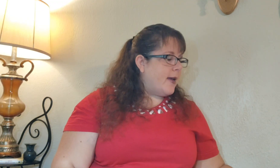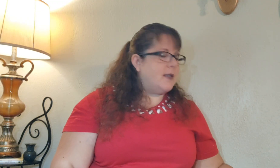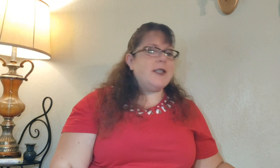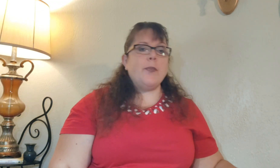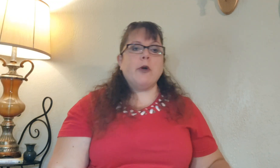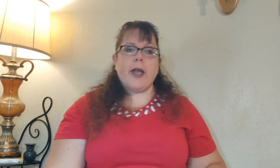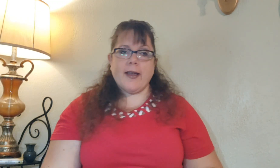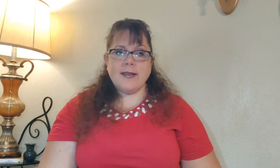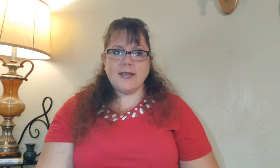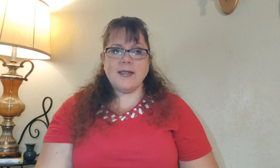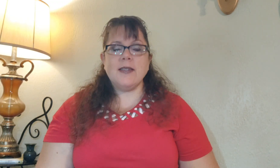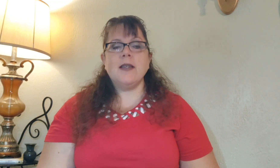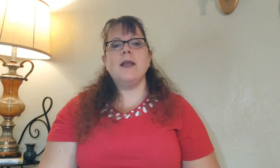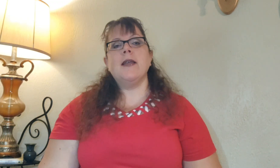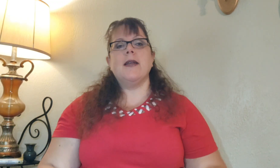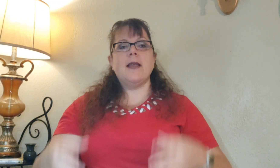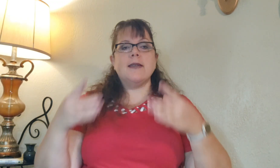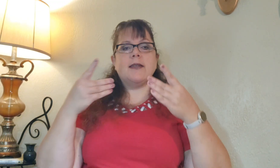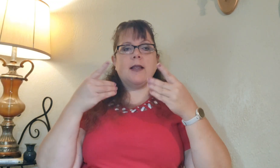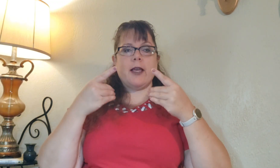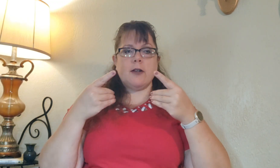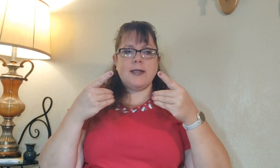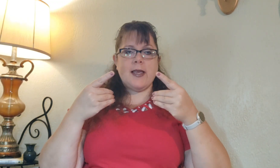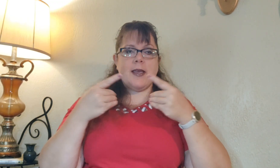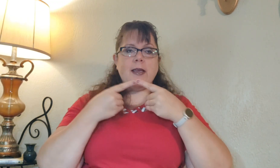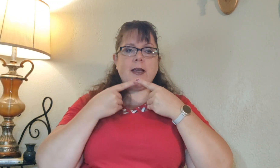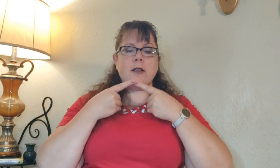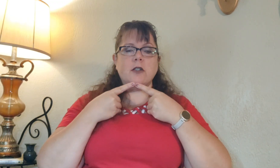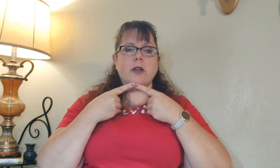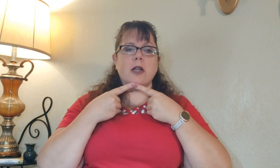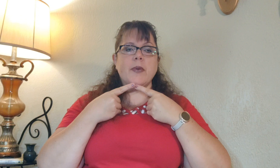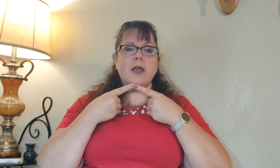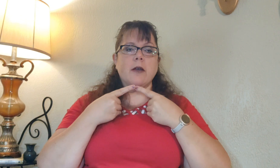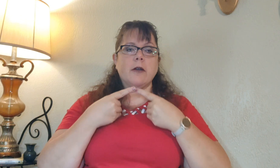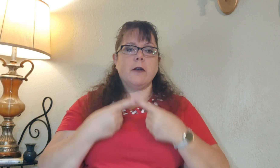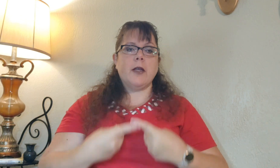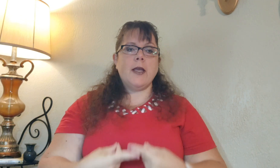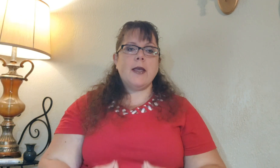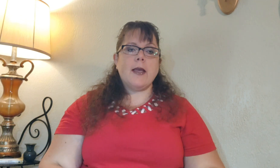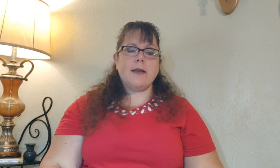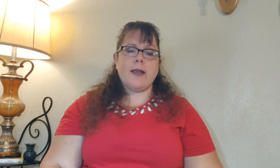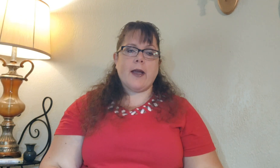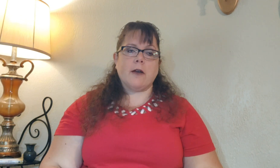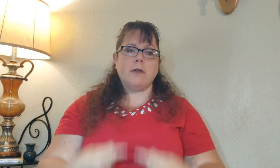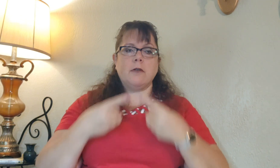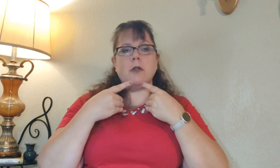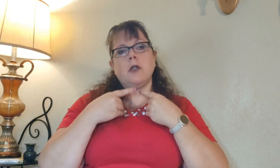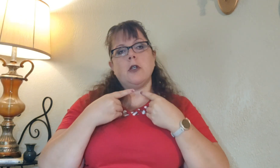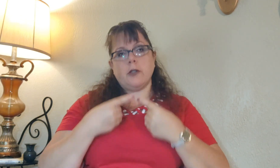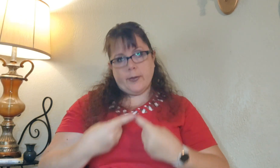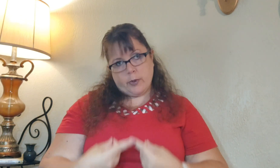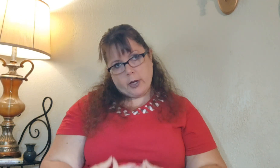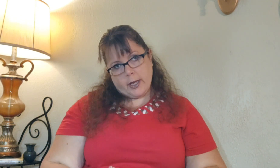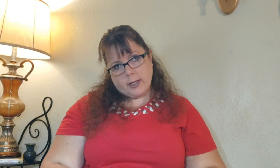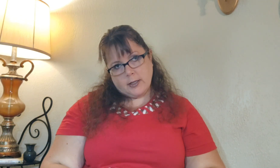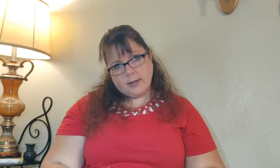And depressed is the letter D, and you start up here and down. You're